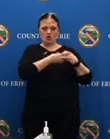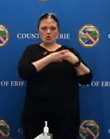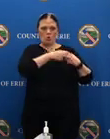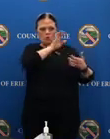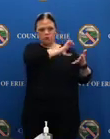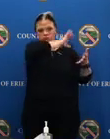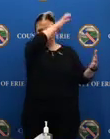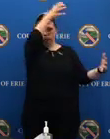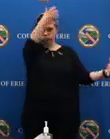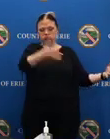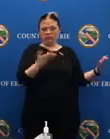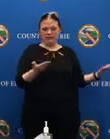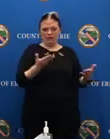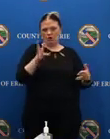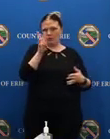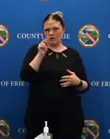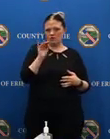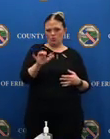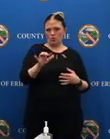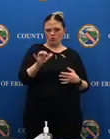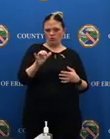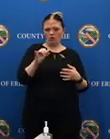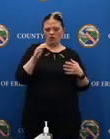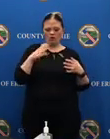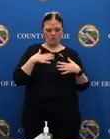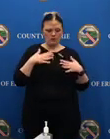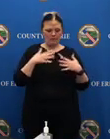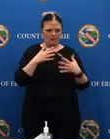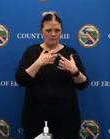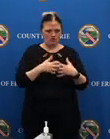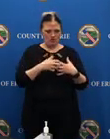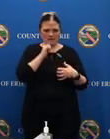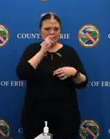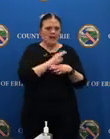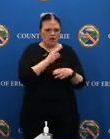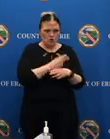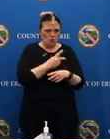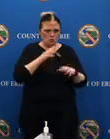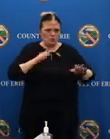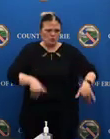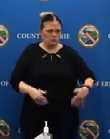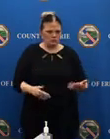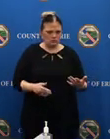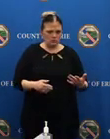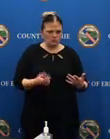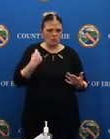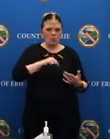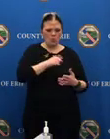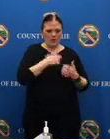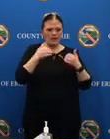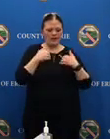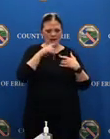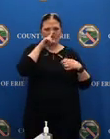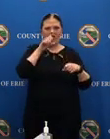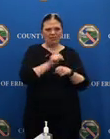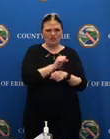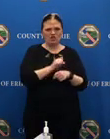stockpile of ventilators in Western New York that is going to be unused or is not being used at this point, because we have a